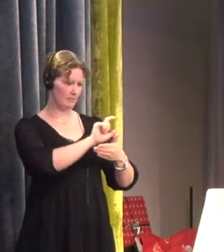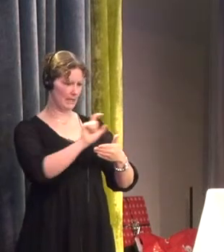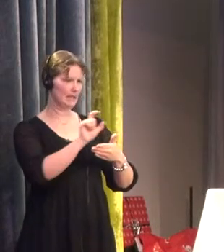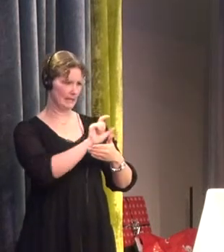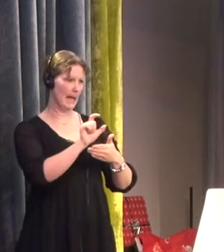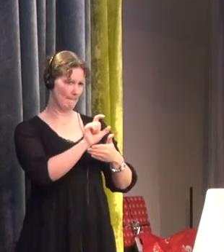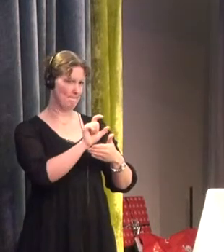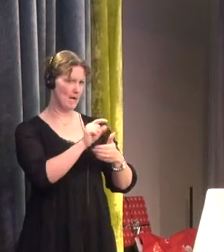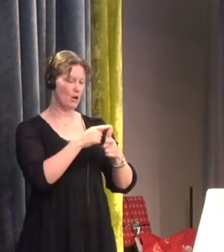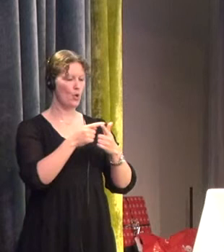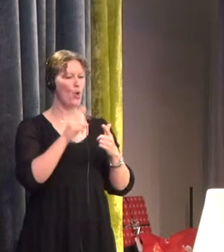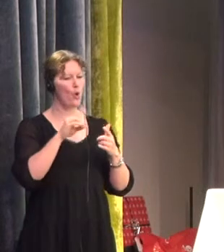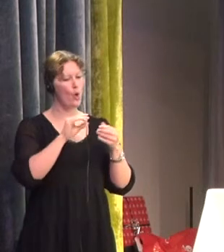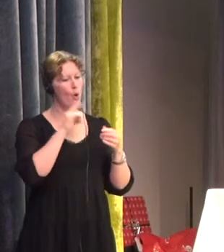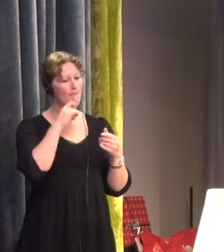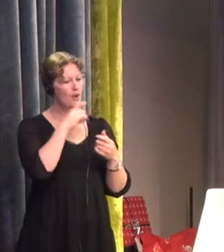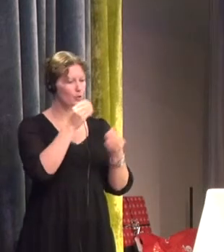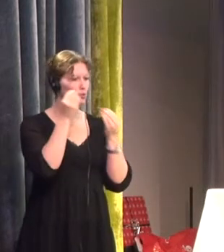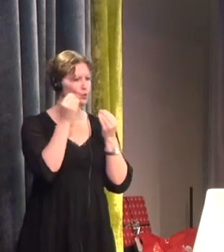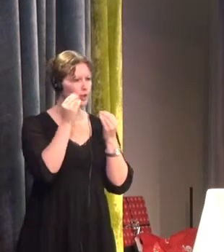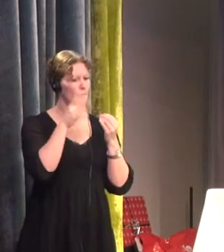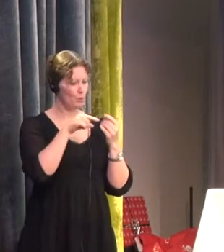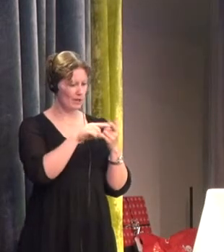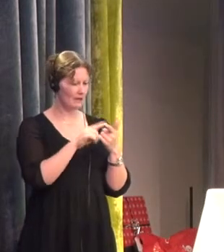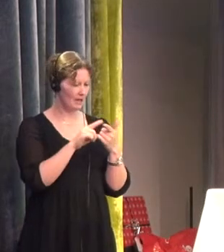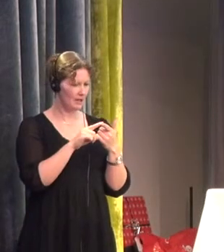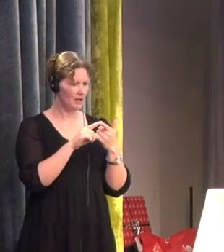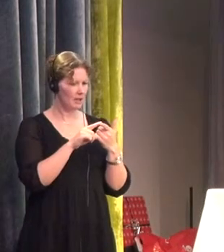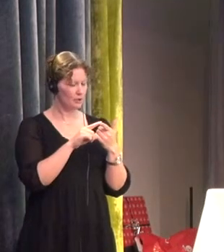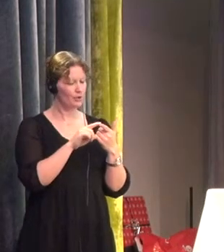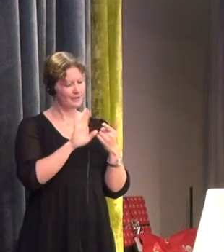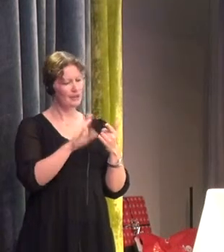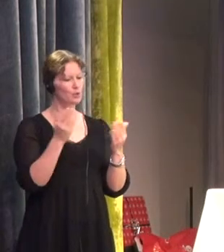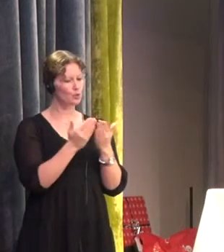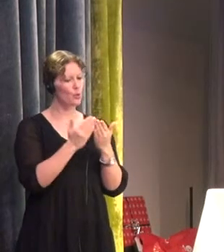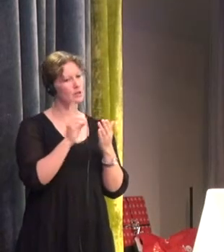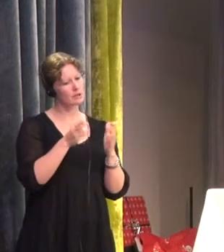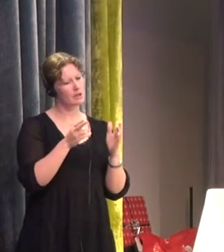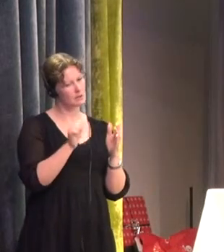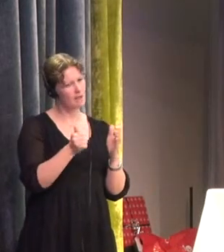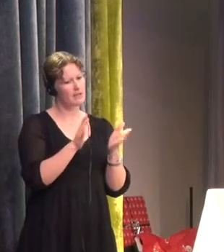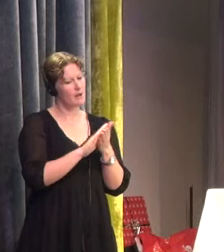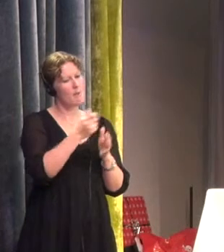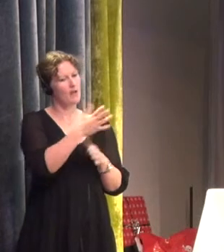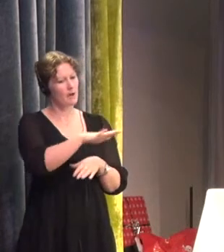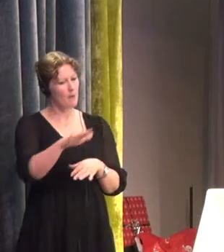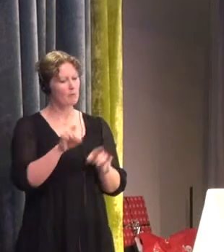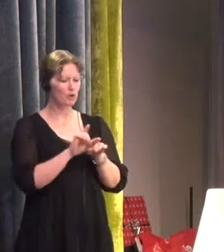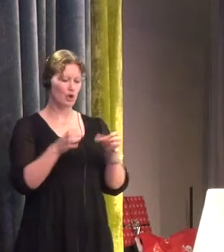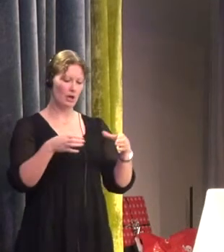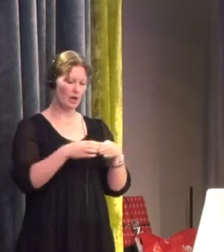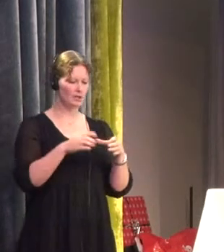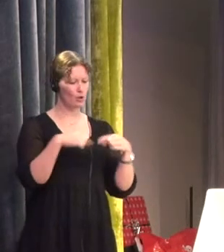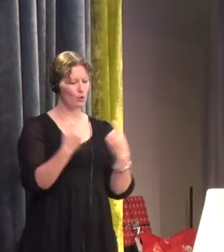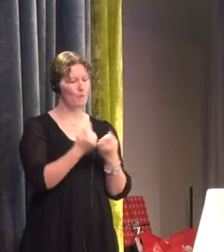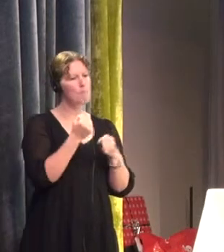with other children who don't have disabilities so that they can interact and they should be accommodated within these classrooms. But there was also some movement